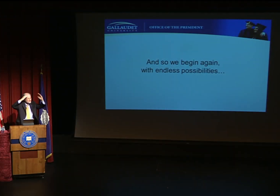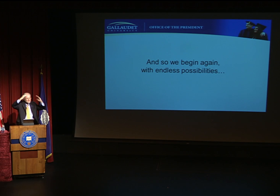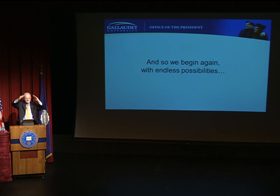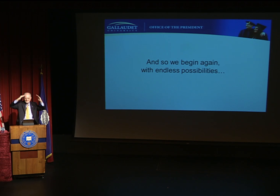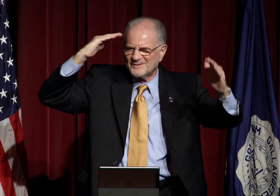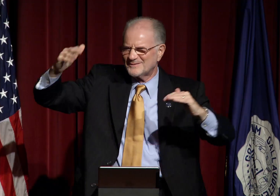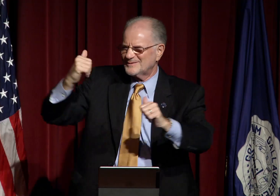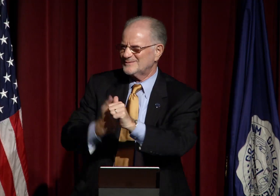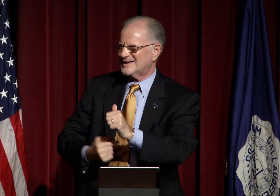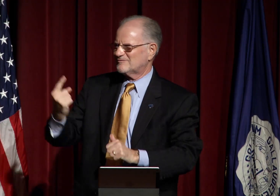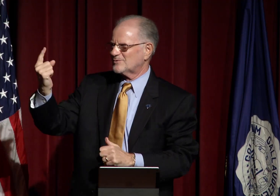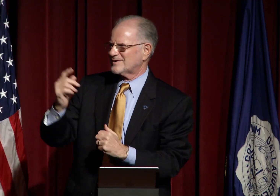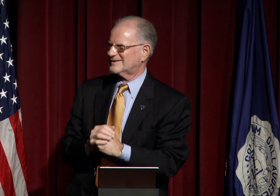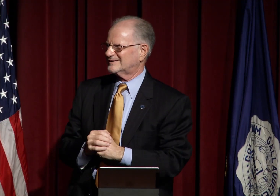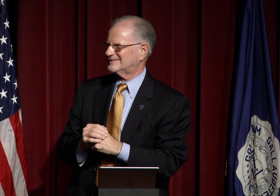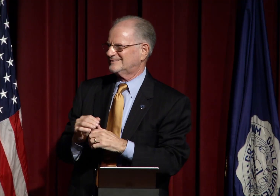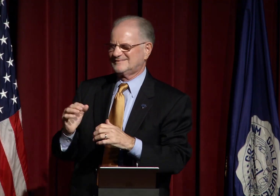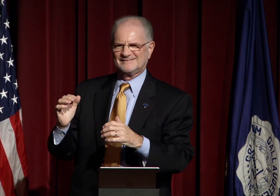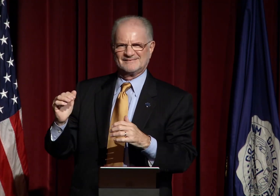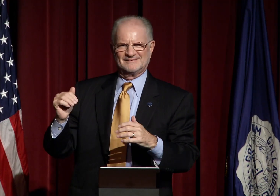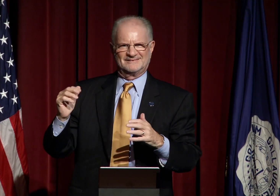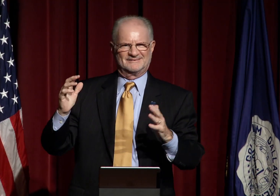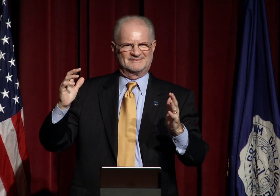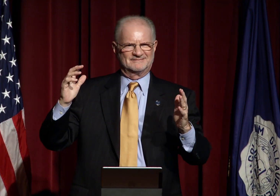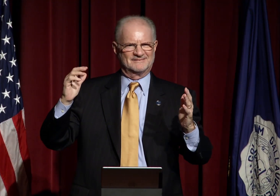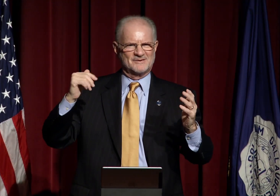Greetings, everyone. Hello. Hello, everyone.